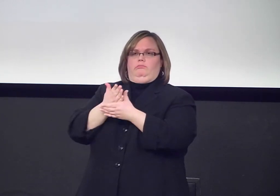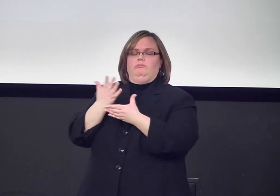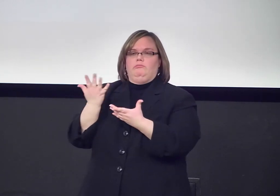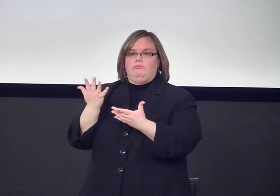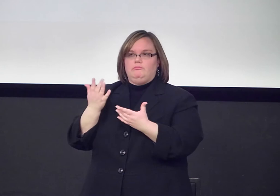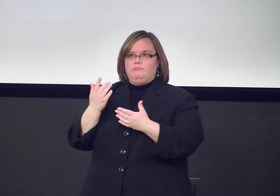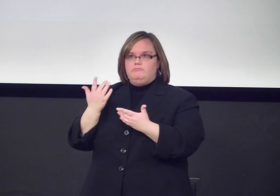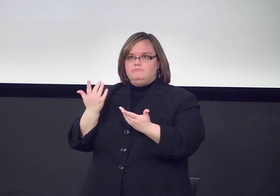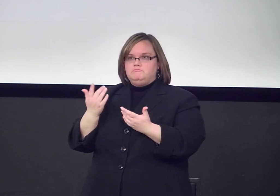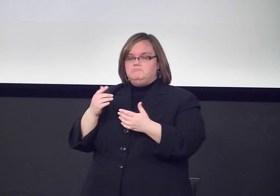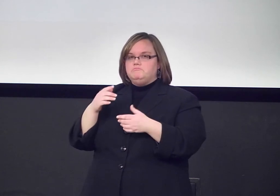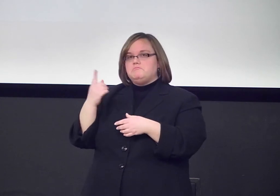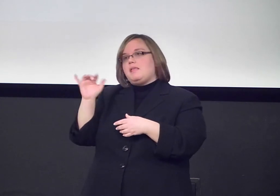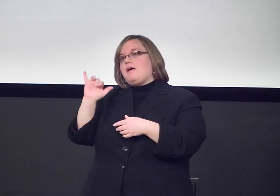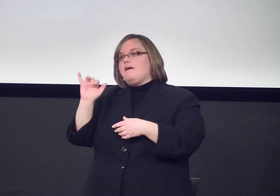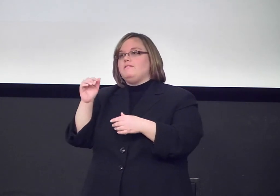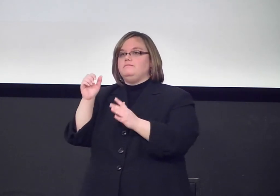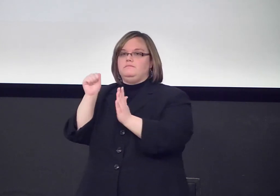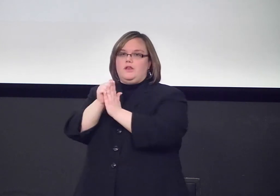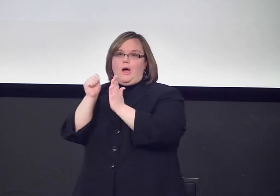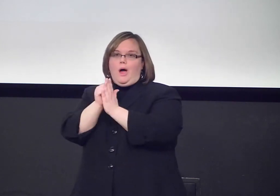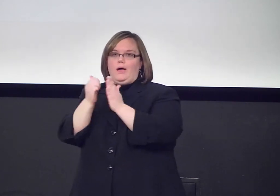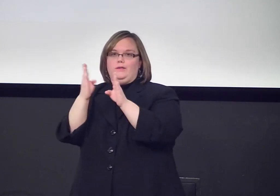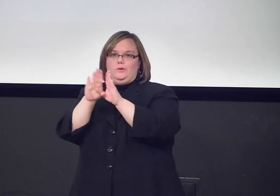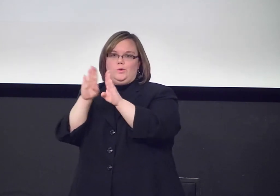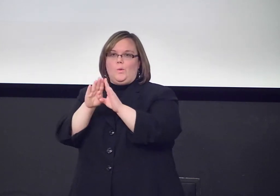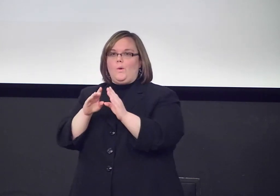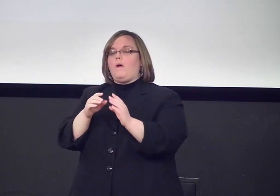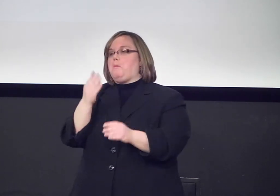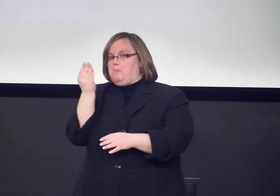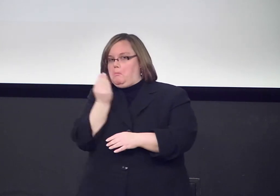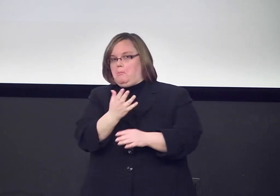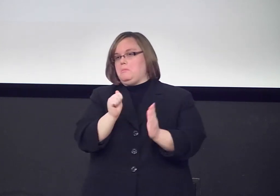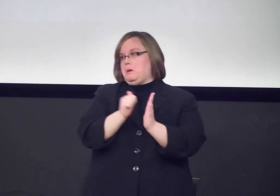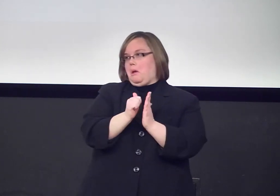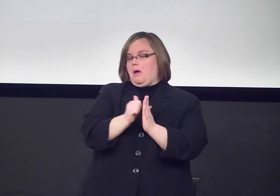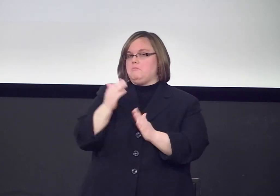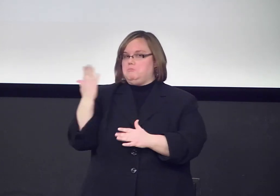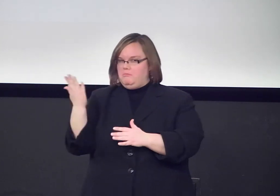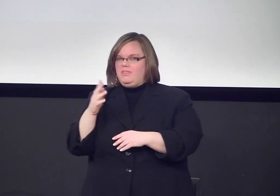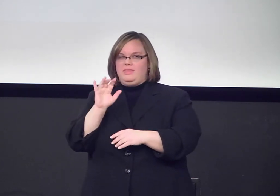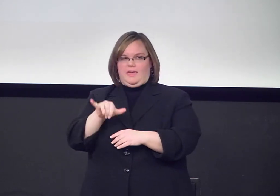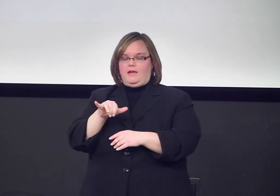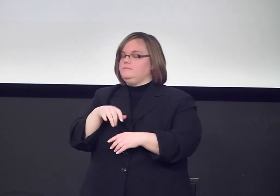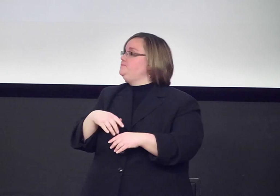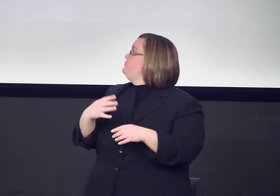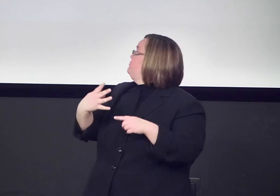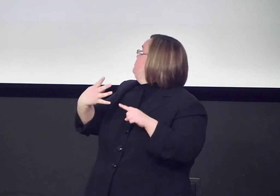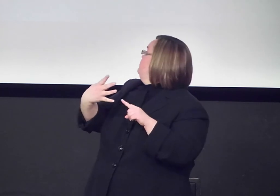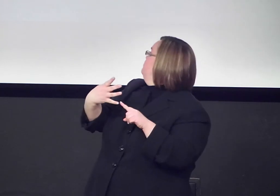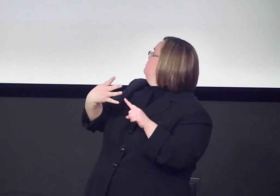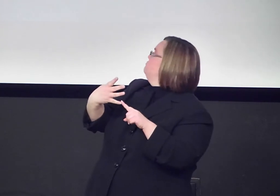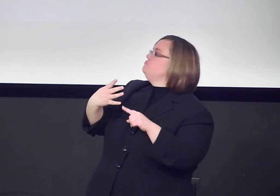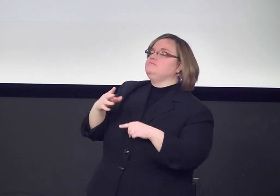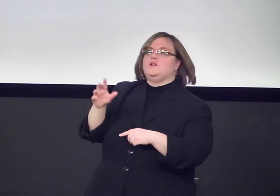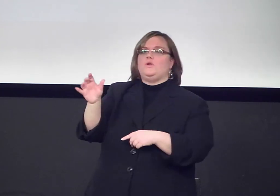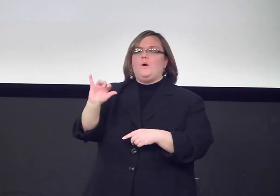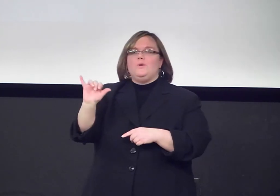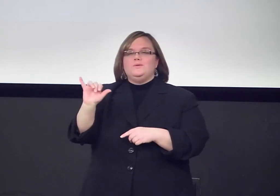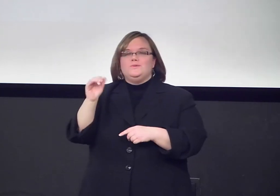It could also be interference, noise in the room, or a knocking on the door and informing the deaf participants of someone knocking